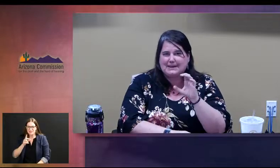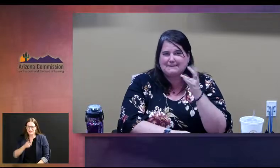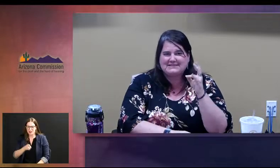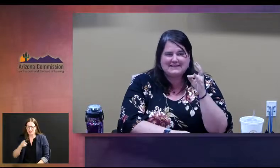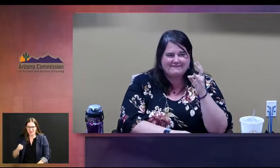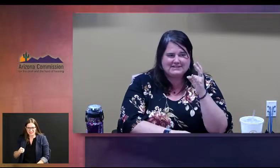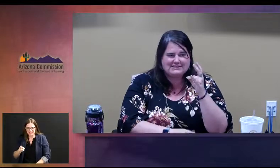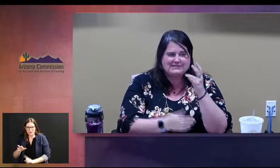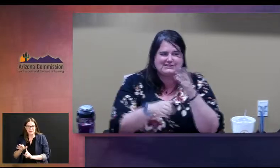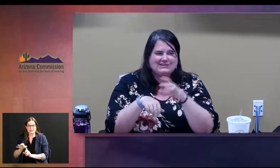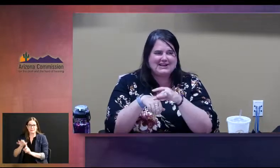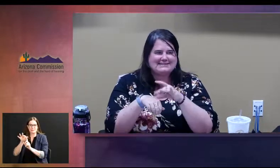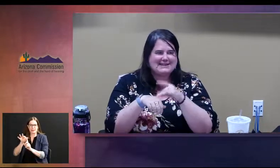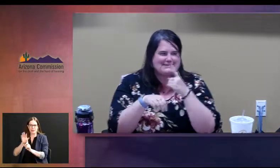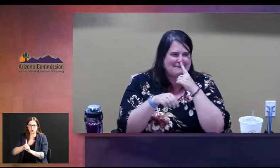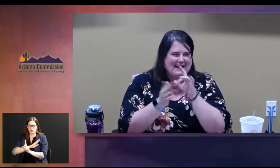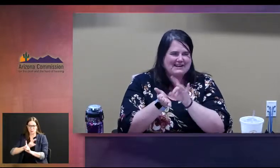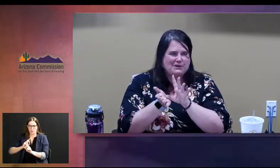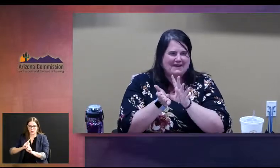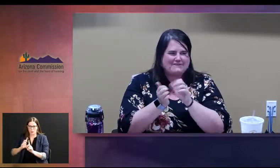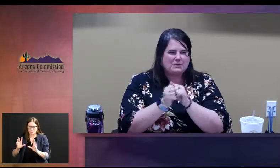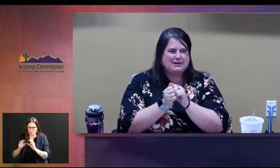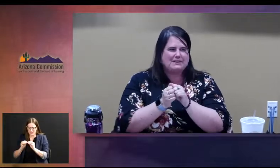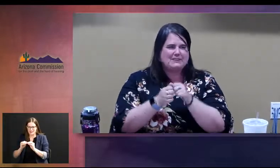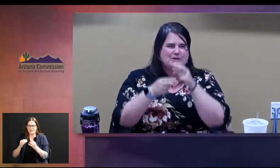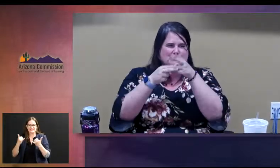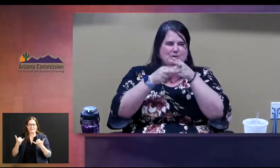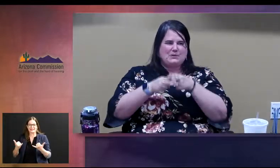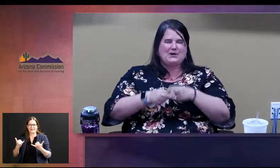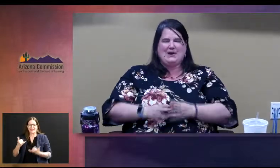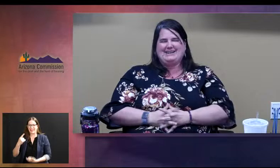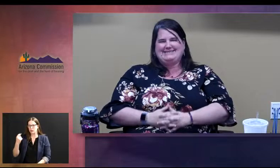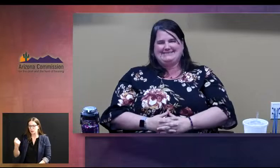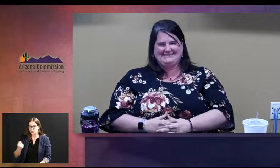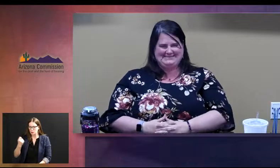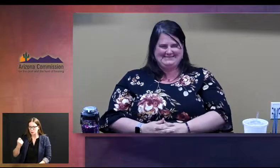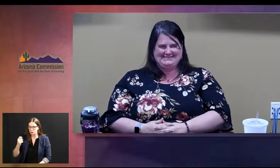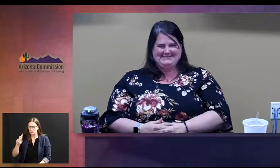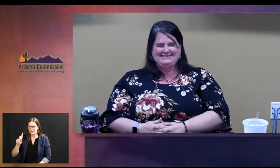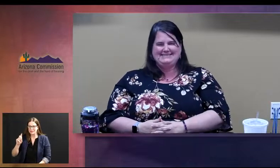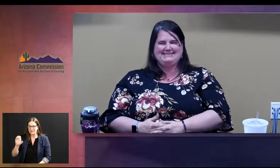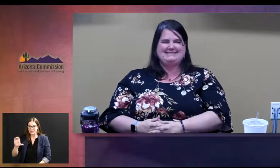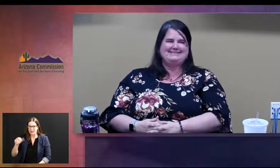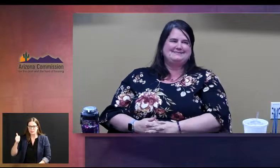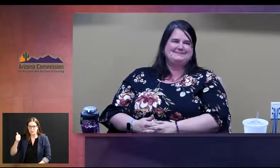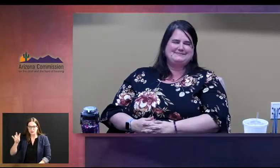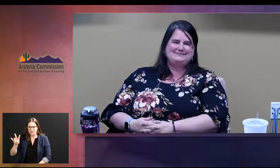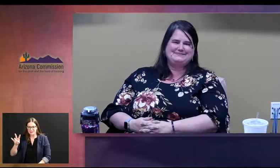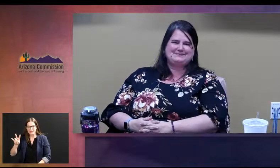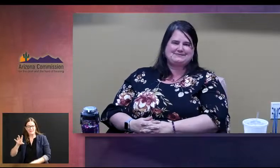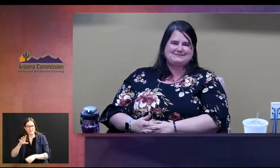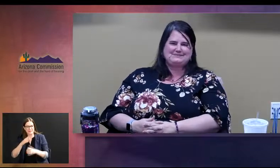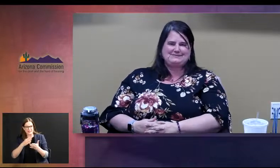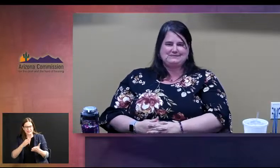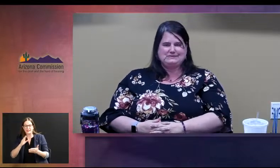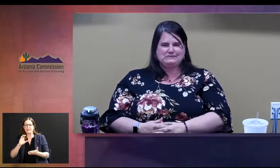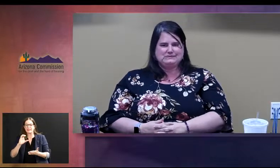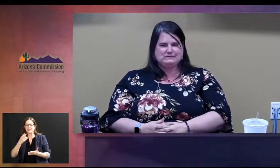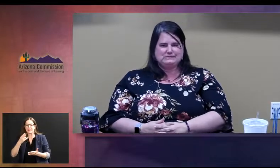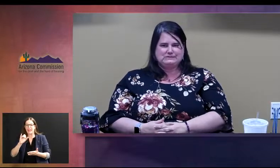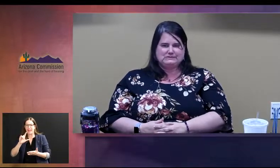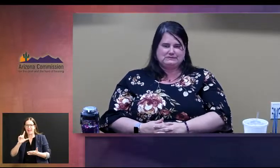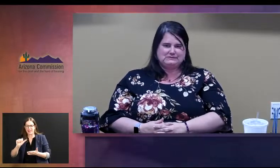meeting. Today is Tuesday, December 17th. Kyla, can you kick us off with roll call? Of course. We'll start with the